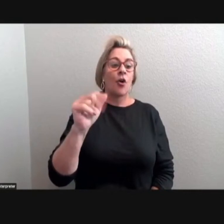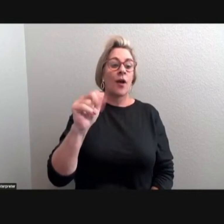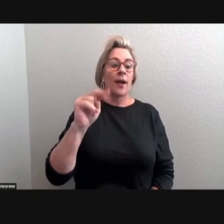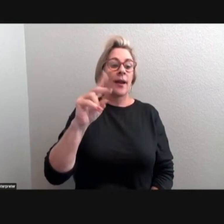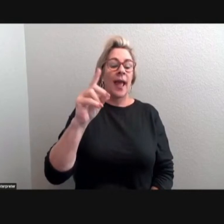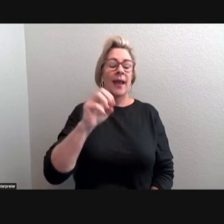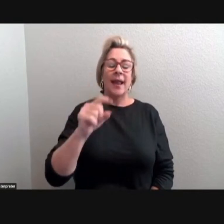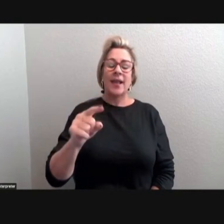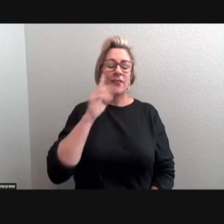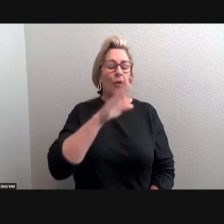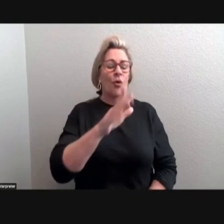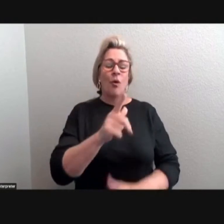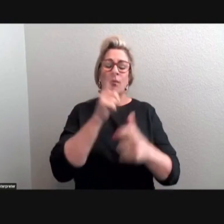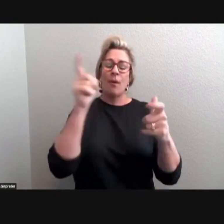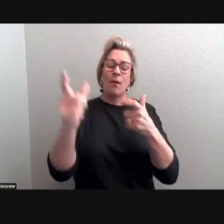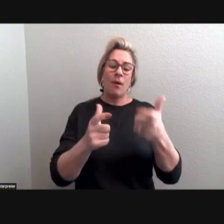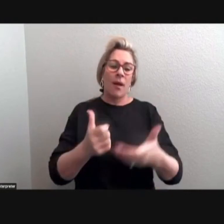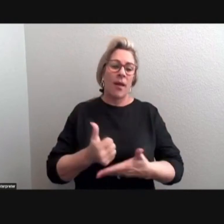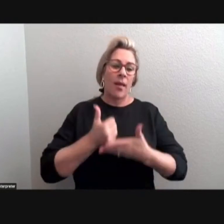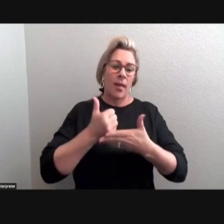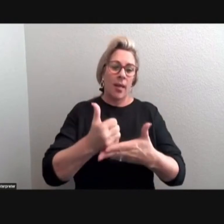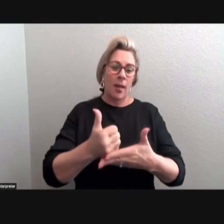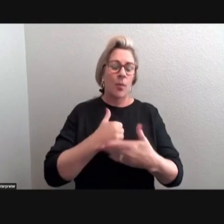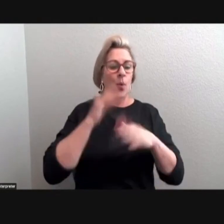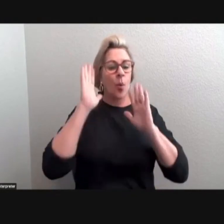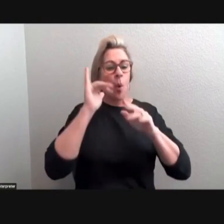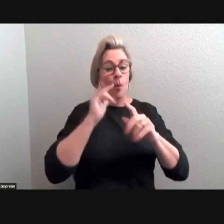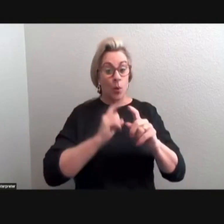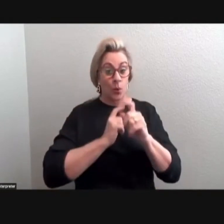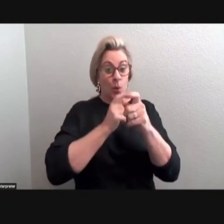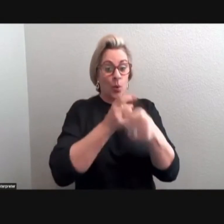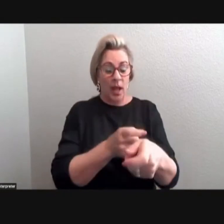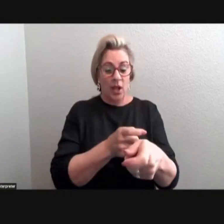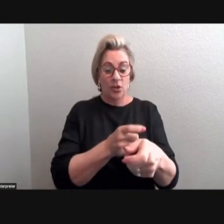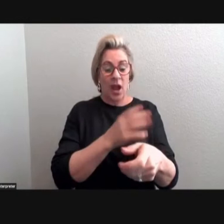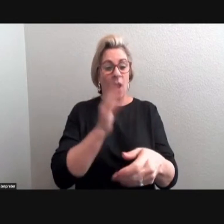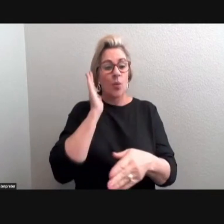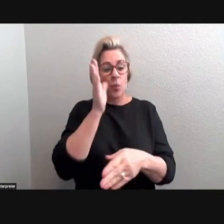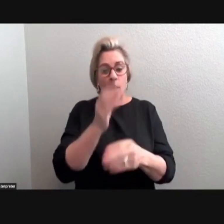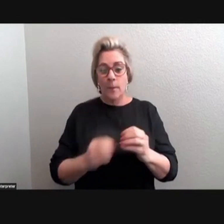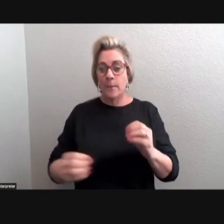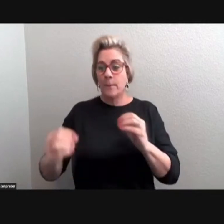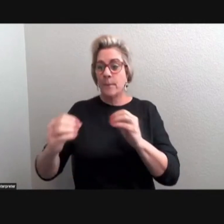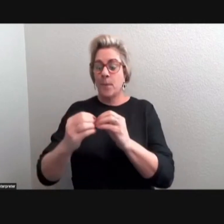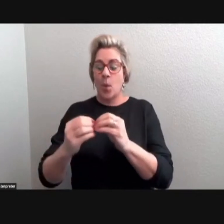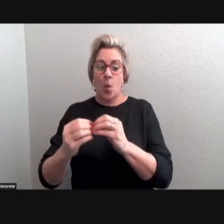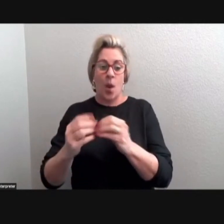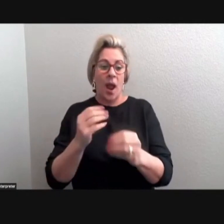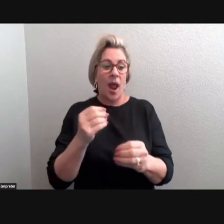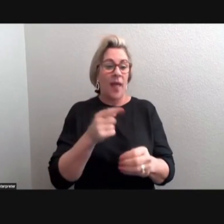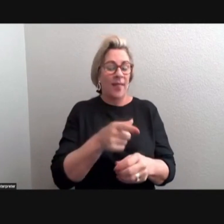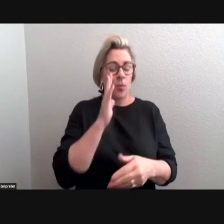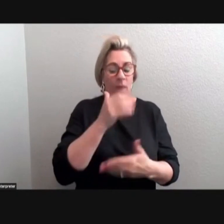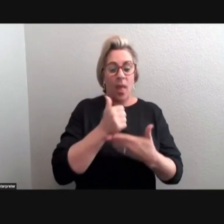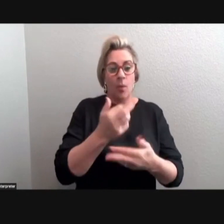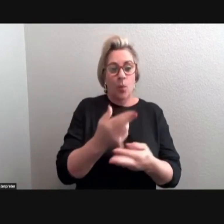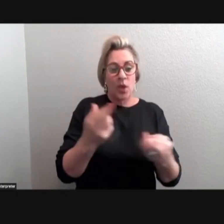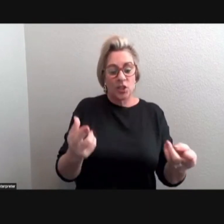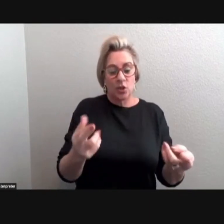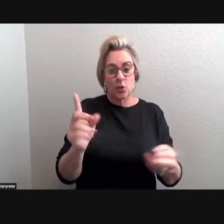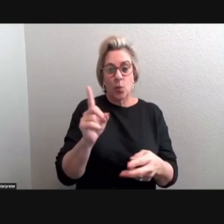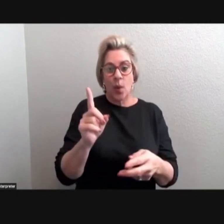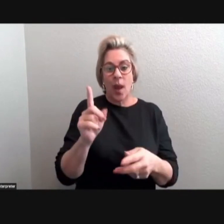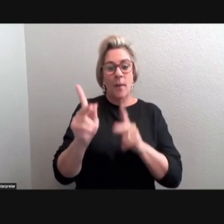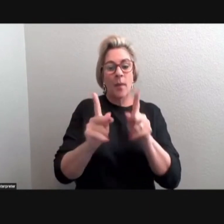Community Foundation. And we hope that this donation is taken as part of a broader pledge that Civitas Resources will be there for our communities where we live and